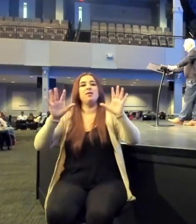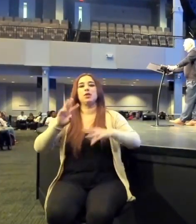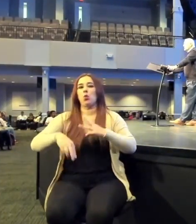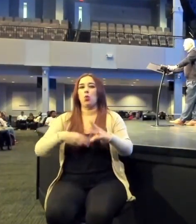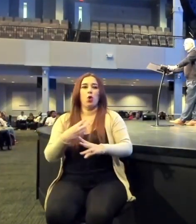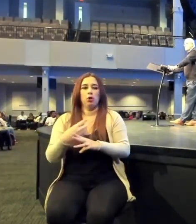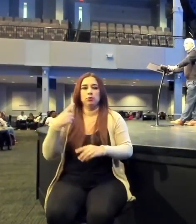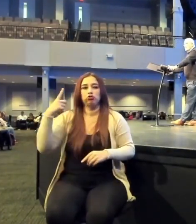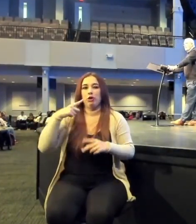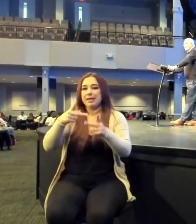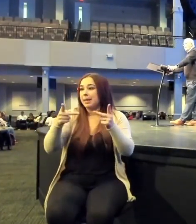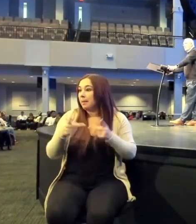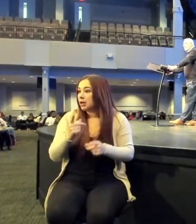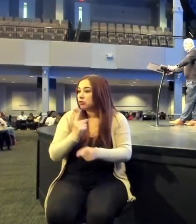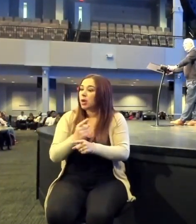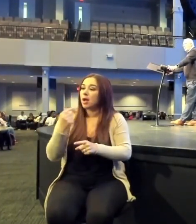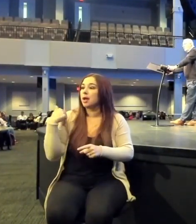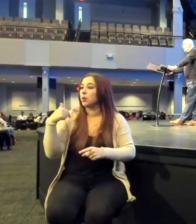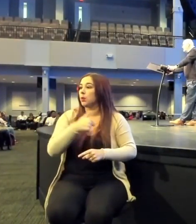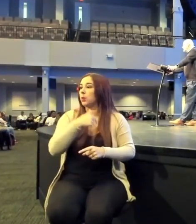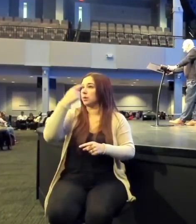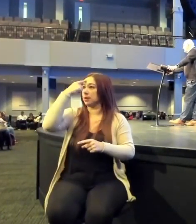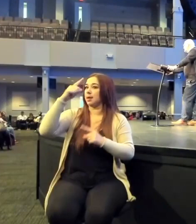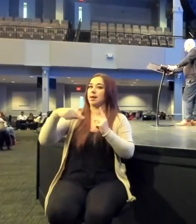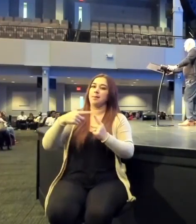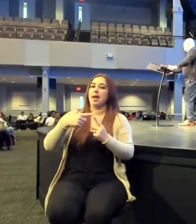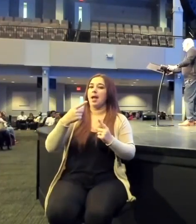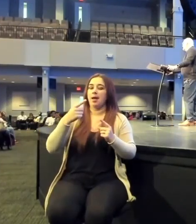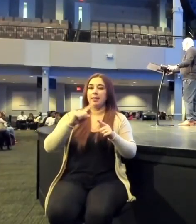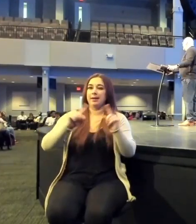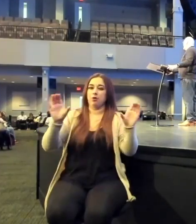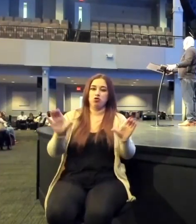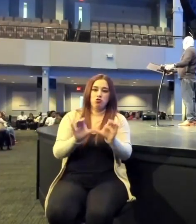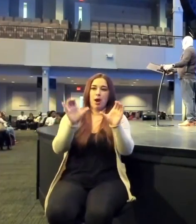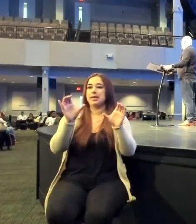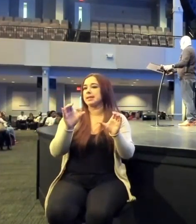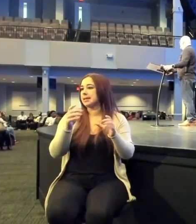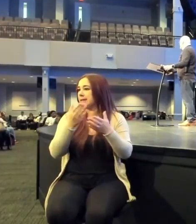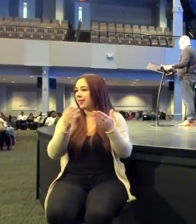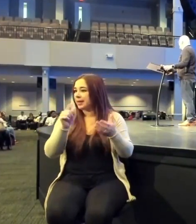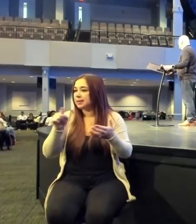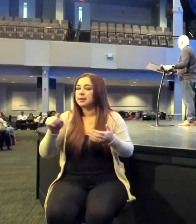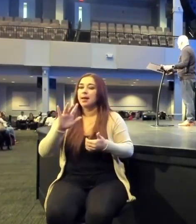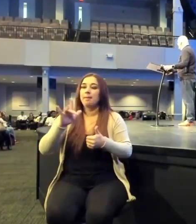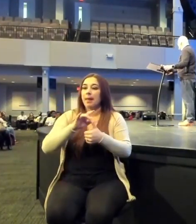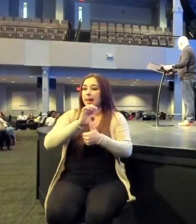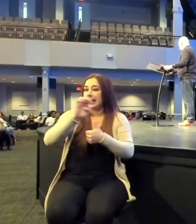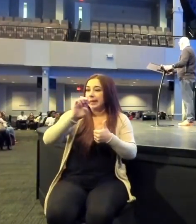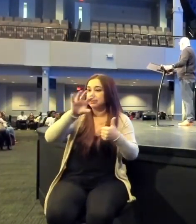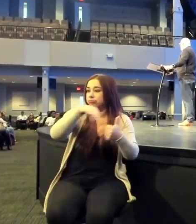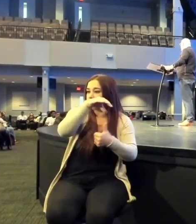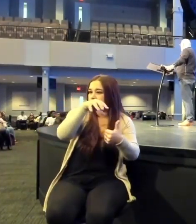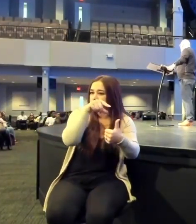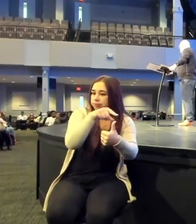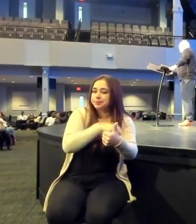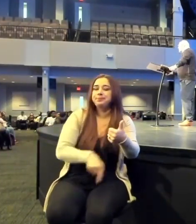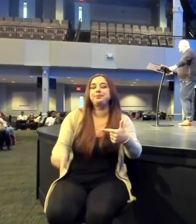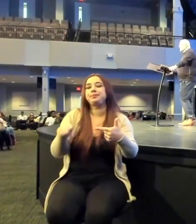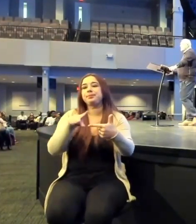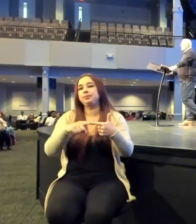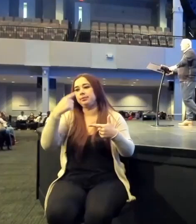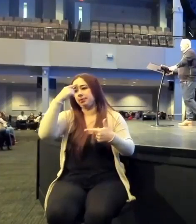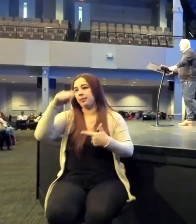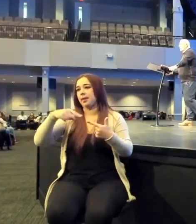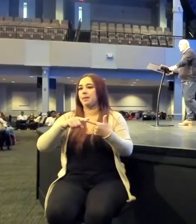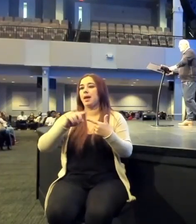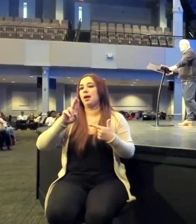crazy place. As we think about the world, crisis points around us. We think about the Middle East and all the turmoil that's there. We think about issues